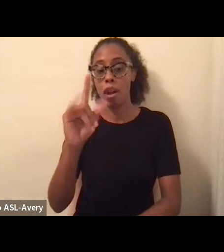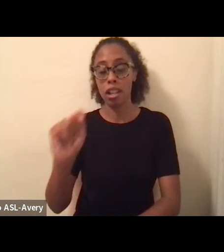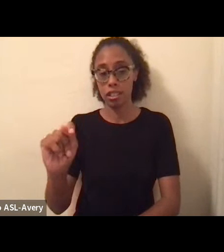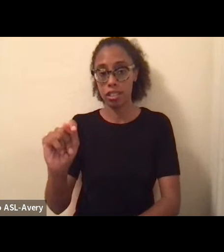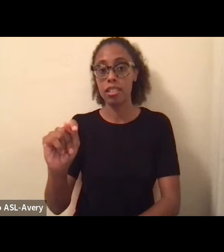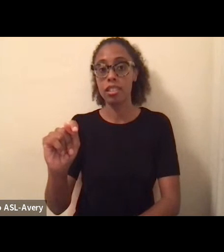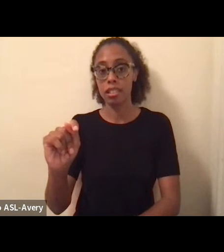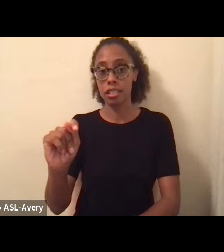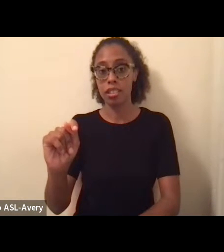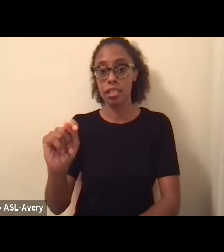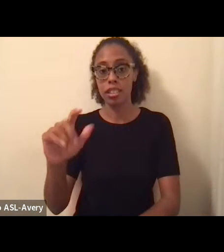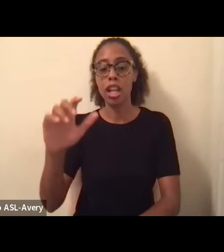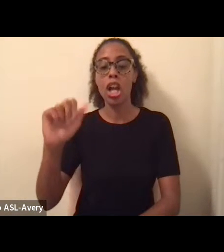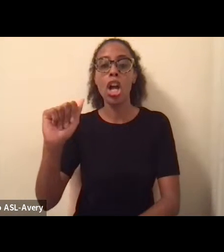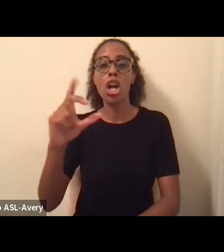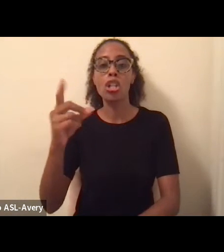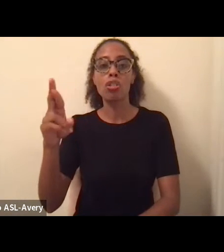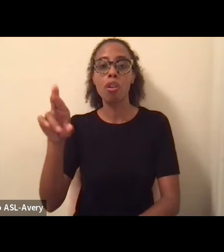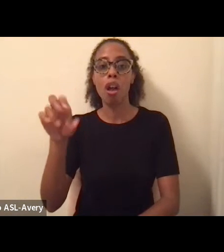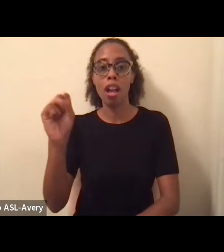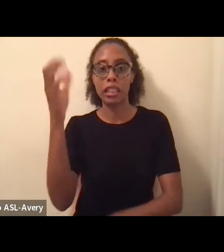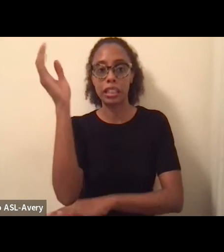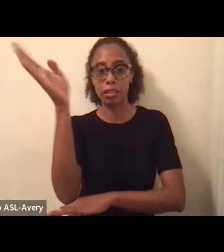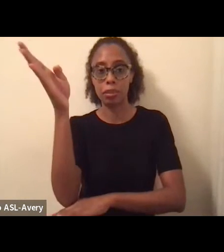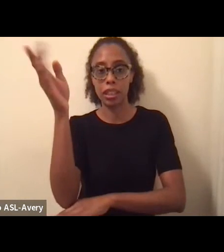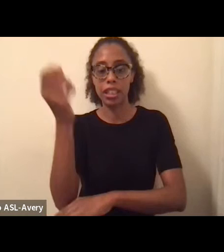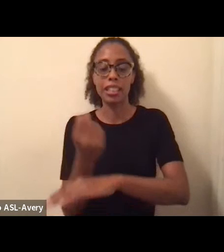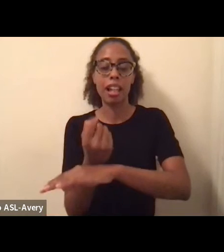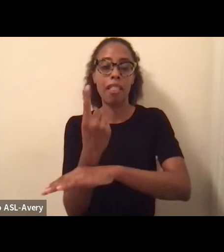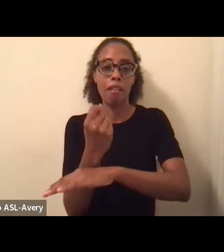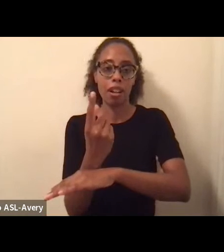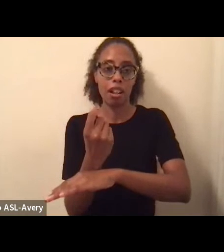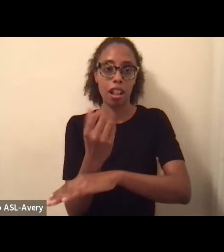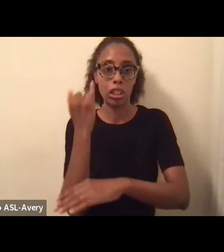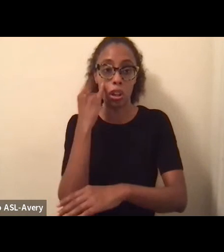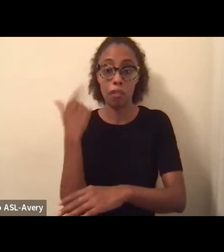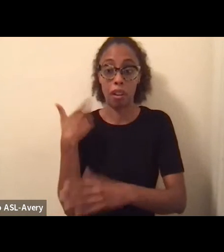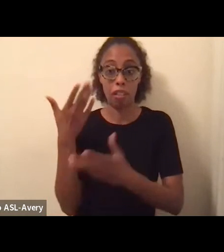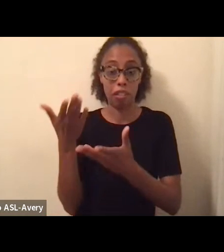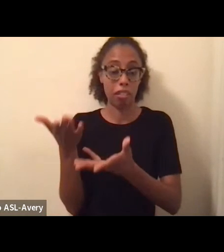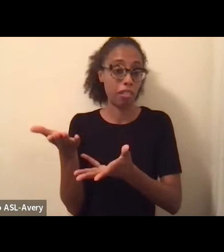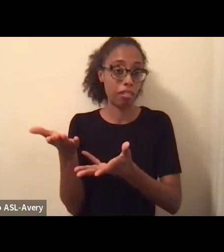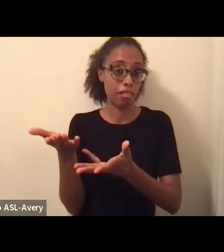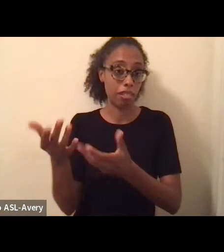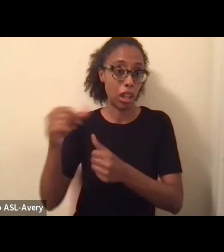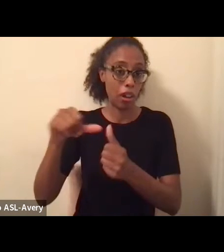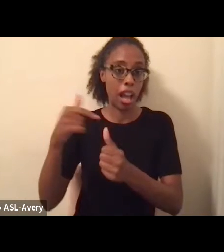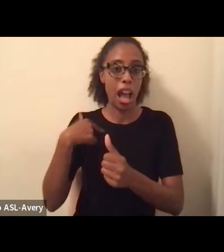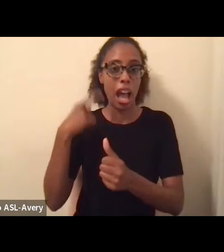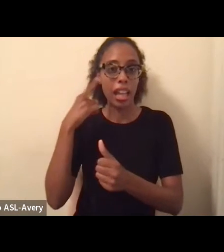o'clock. So if you're around, I think I just dropped that only to pro bono.